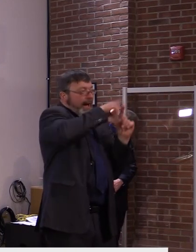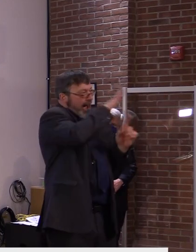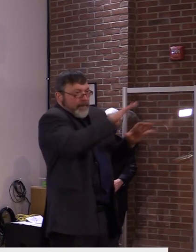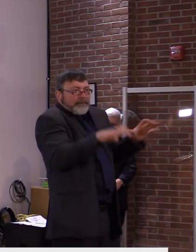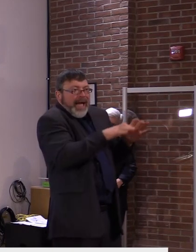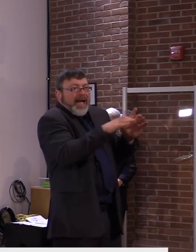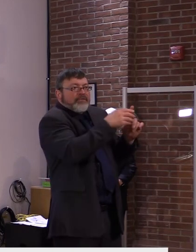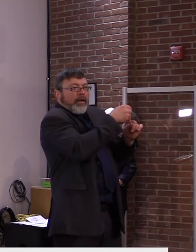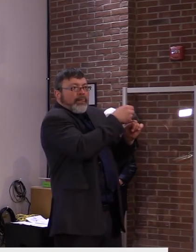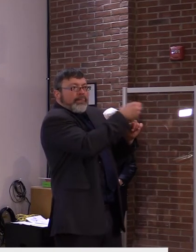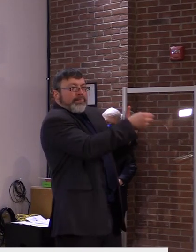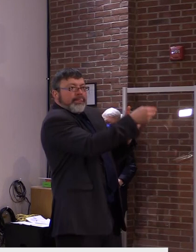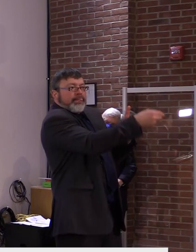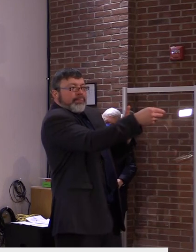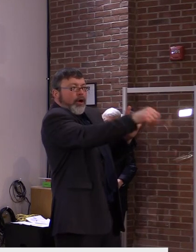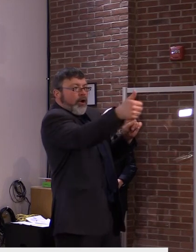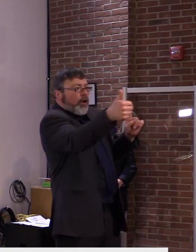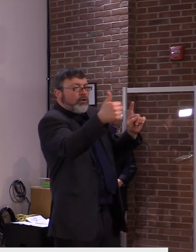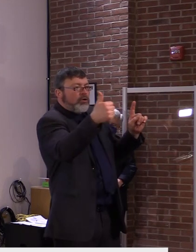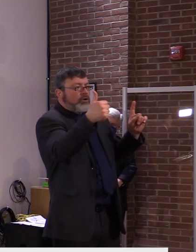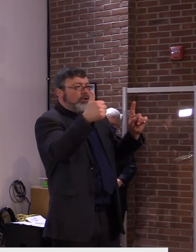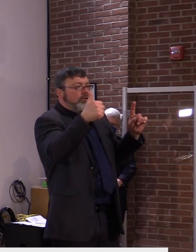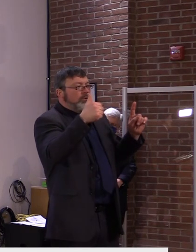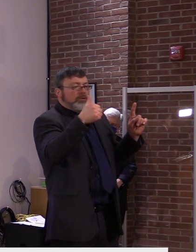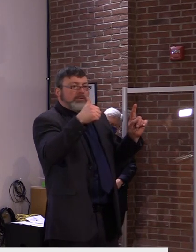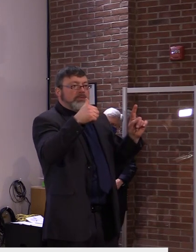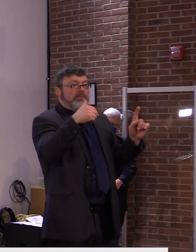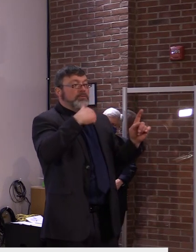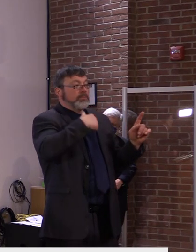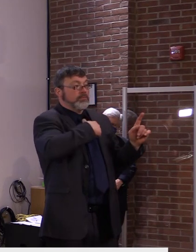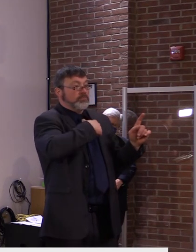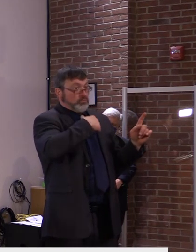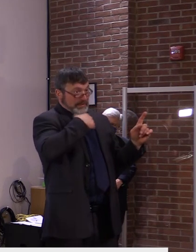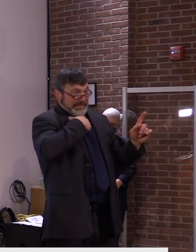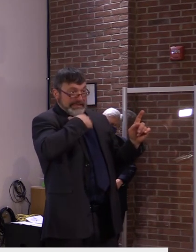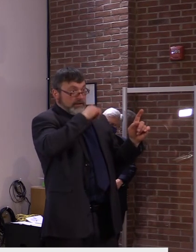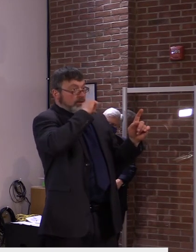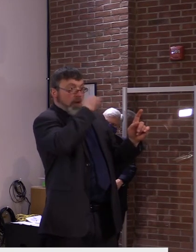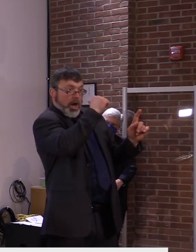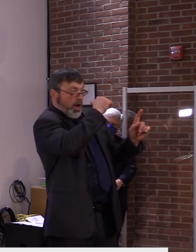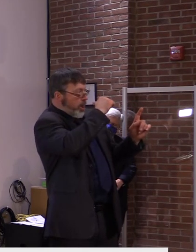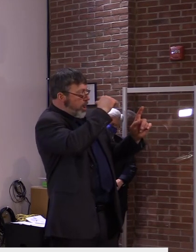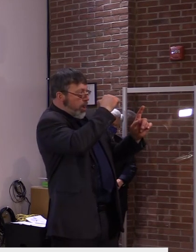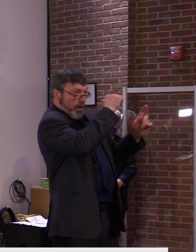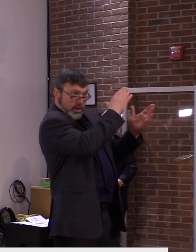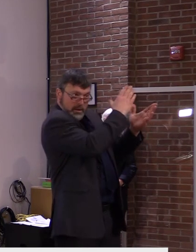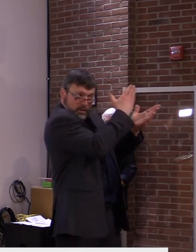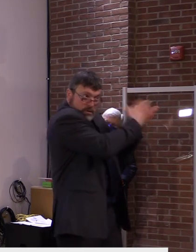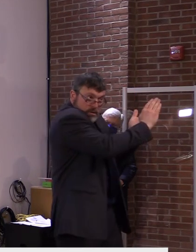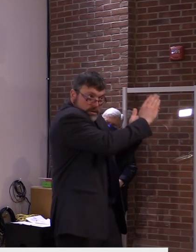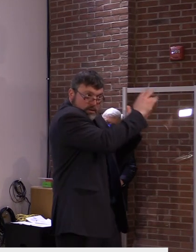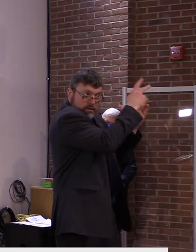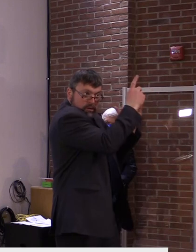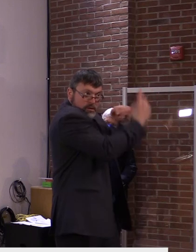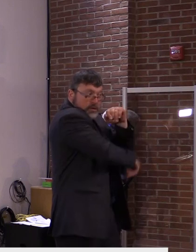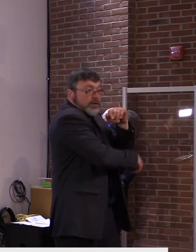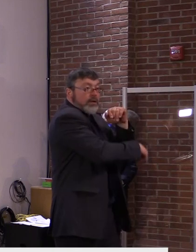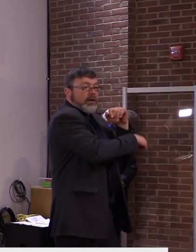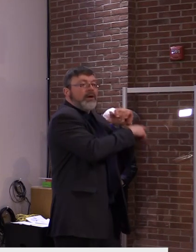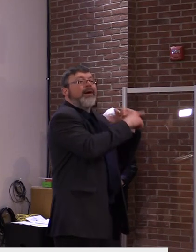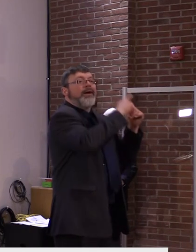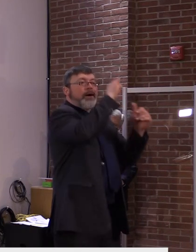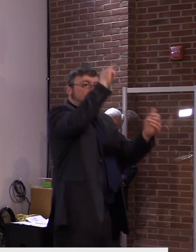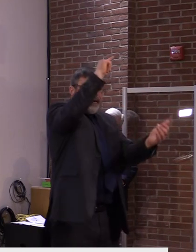I guarantee it will be done again in the future. And it will undermine our country, our way of life, and